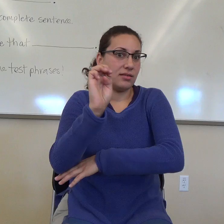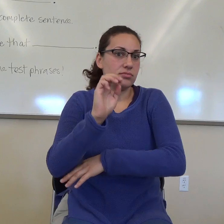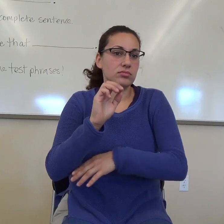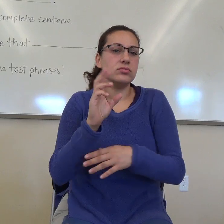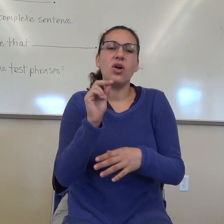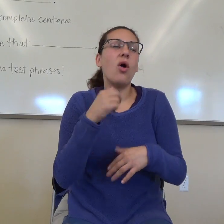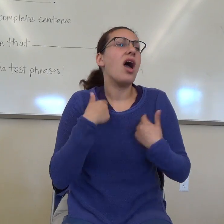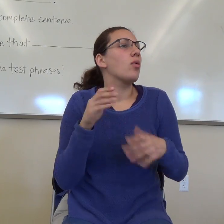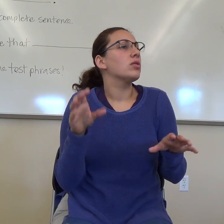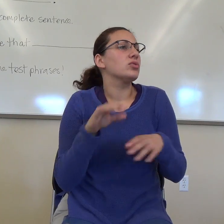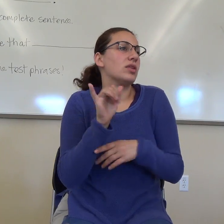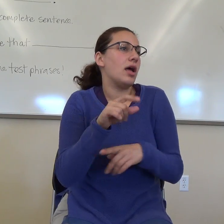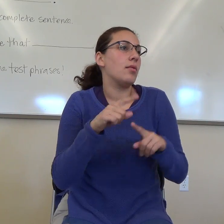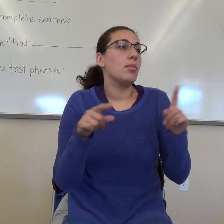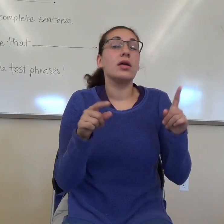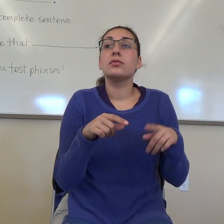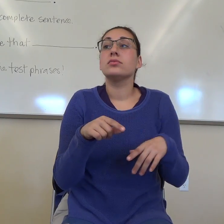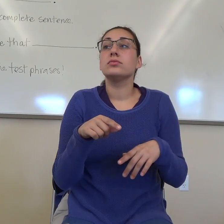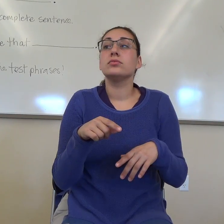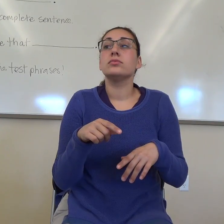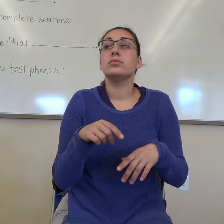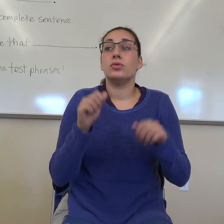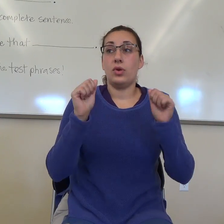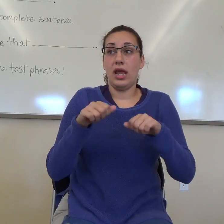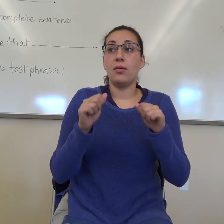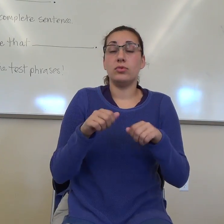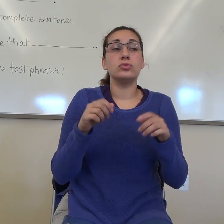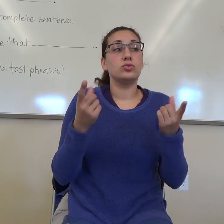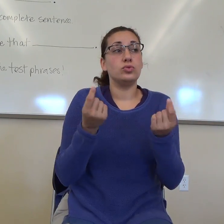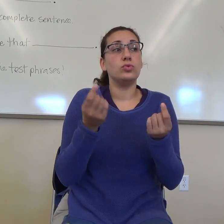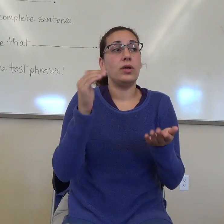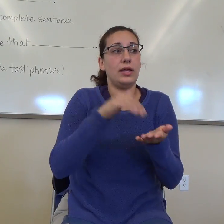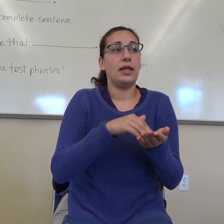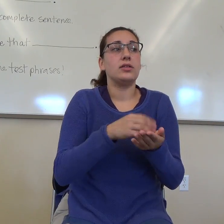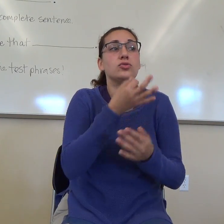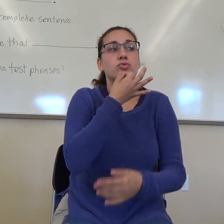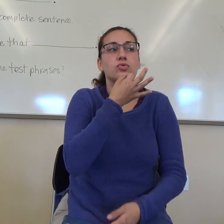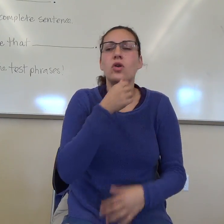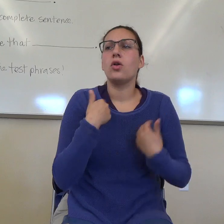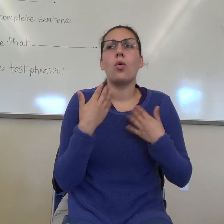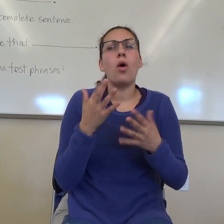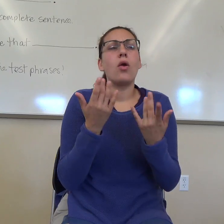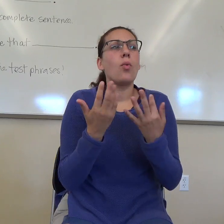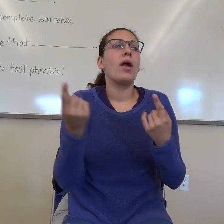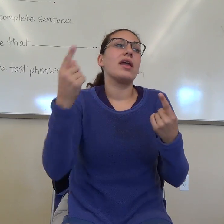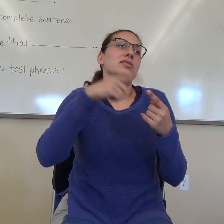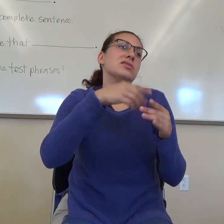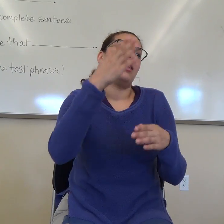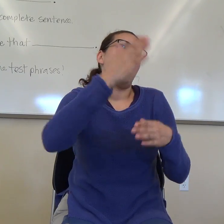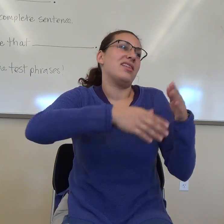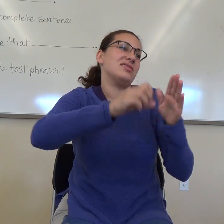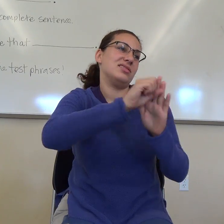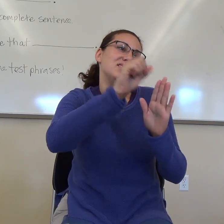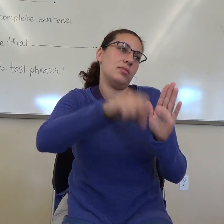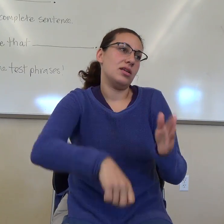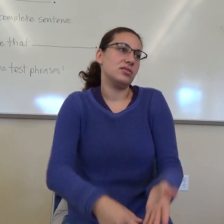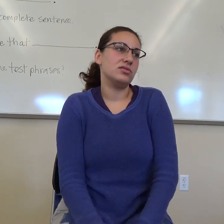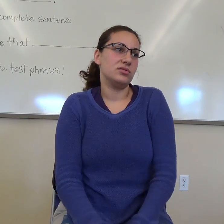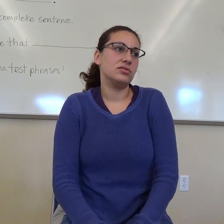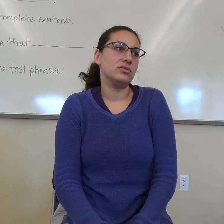redo it, but you need to do it soon. You don't want to just wait until the end of the semester. But in other words, you can turn it back in any